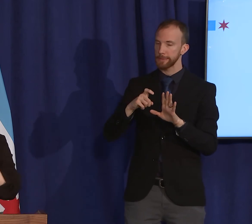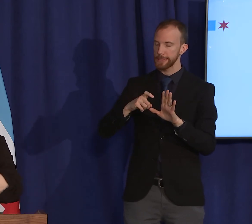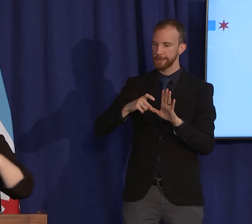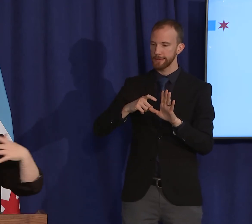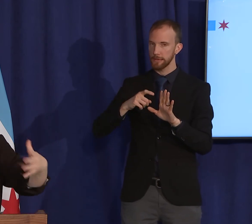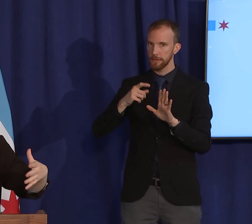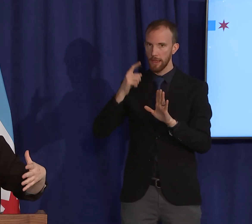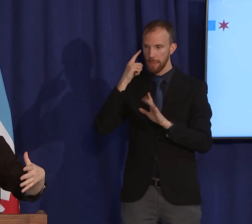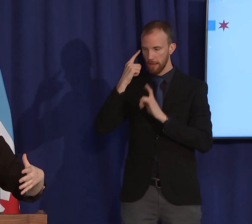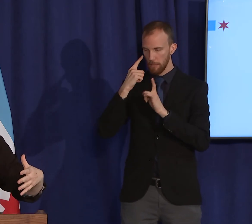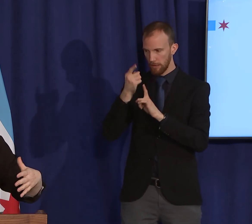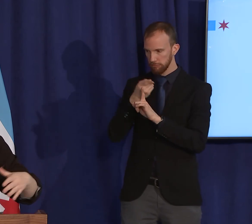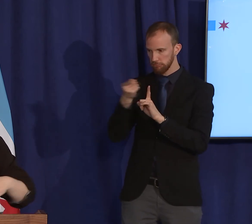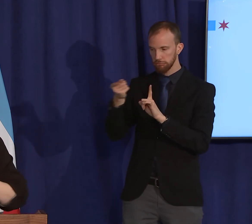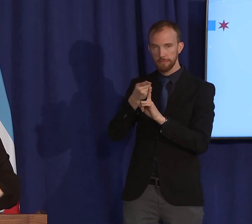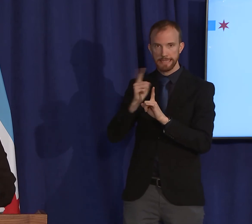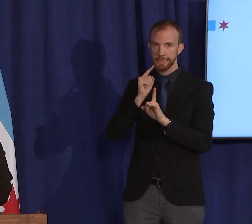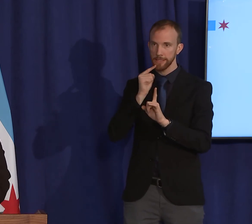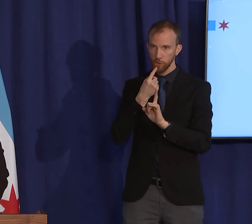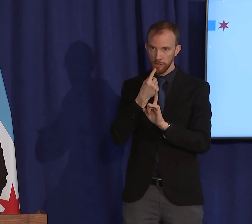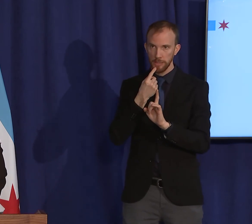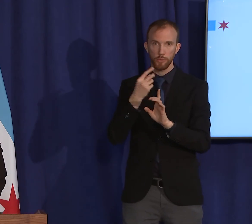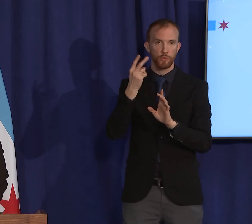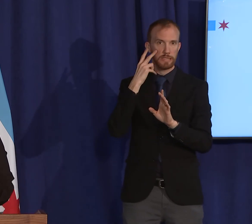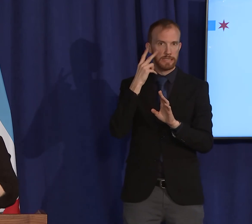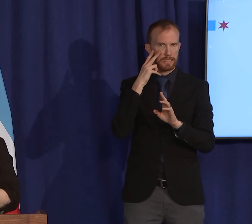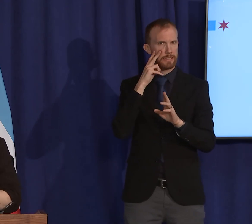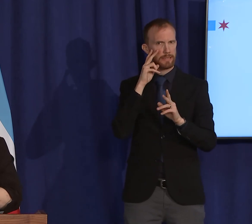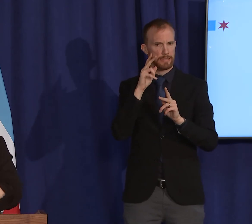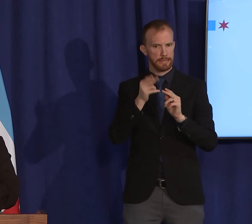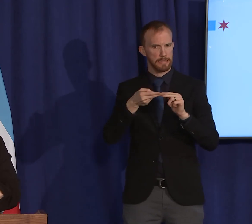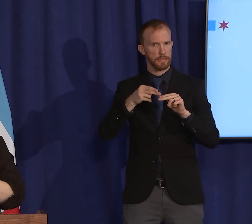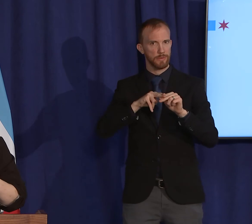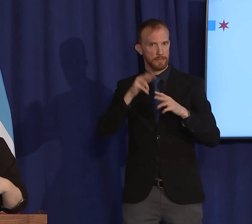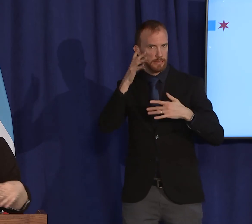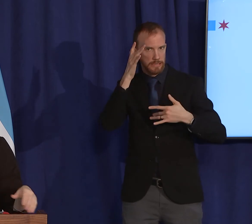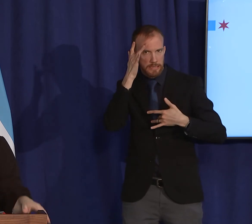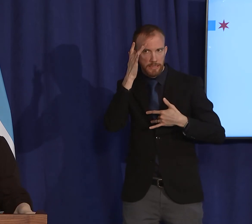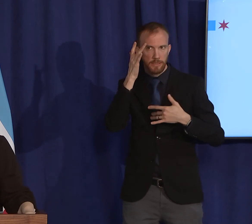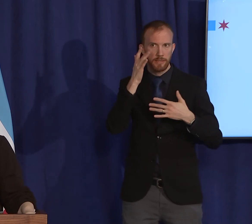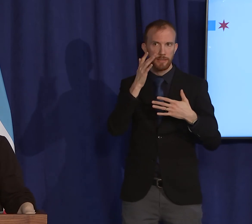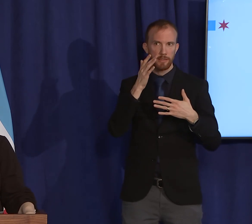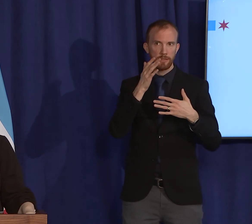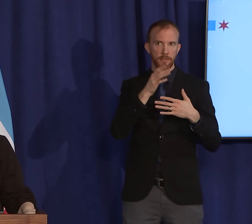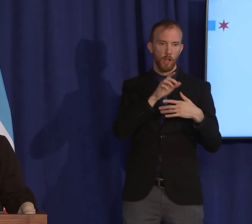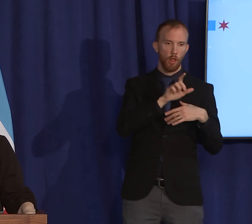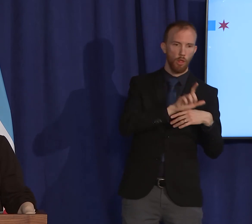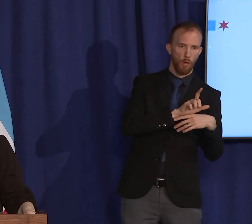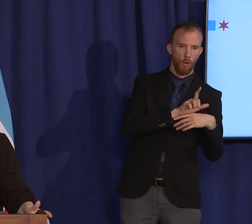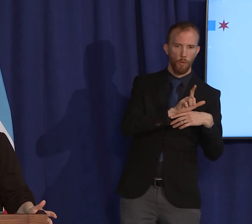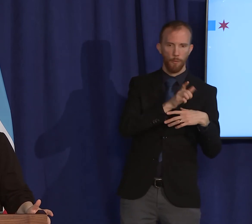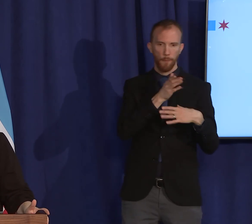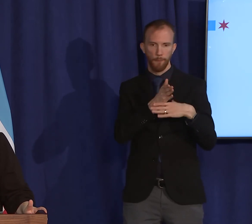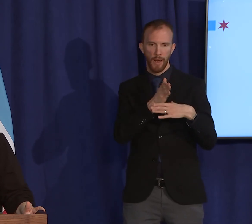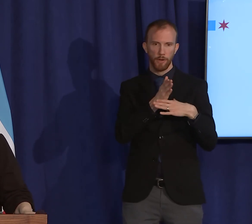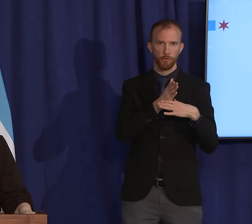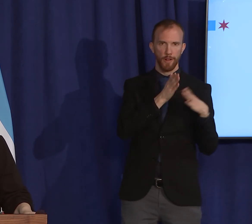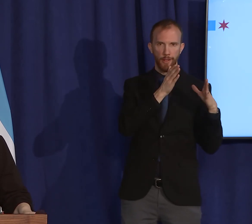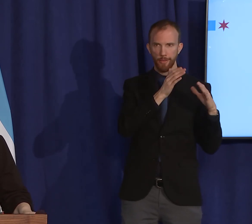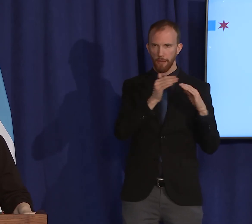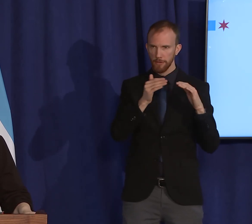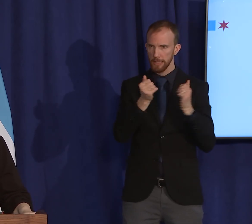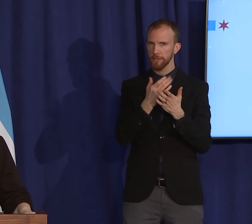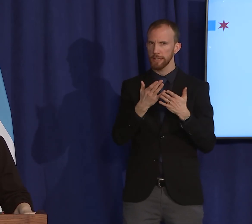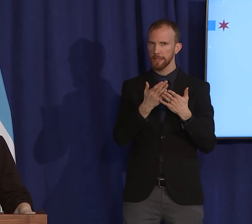not just the number, but that rate of increase like we did. And, moving from low to moderate, those are things that were predictive of some potential